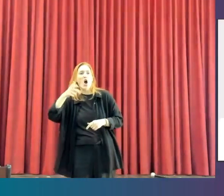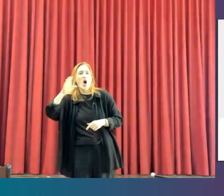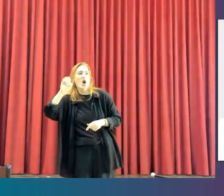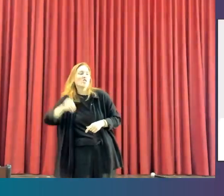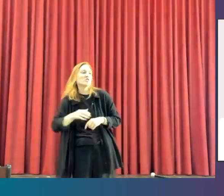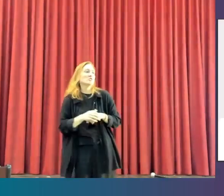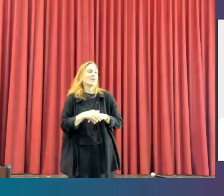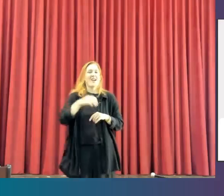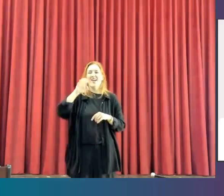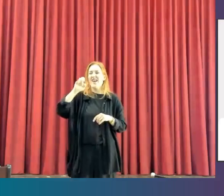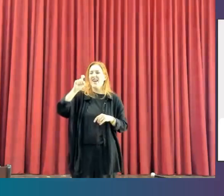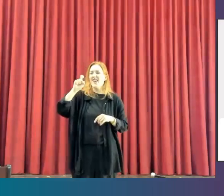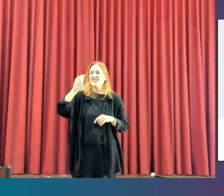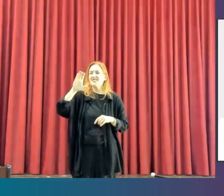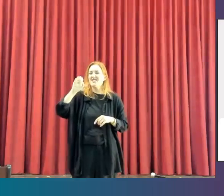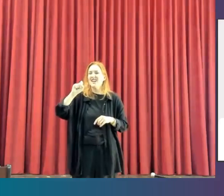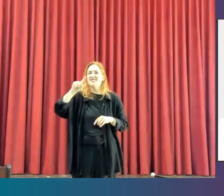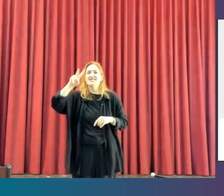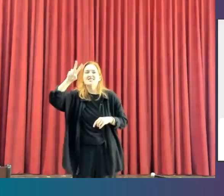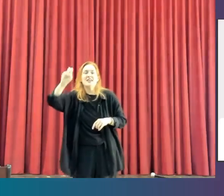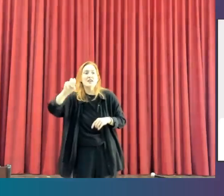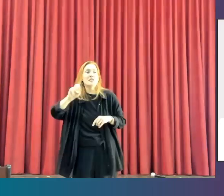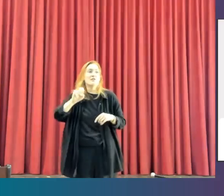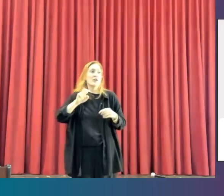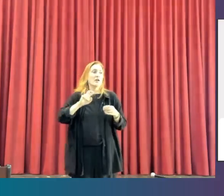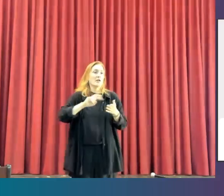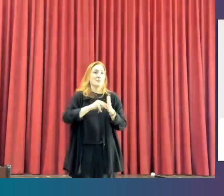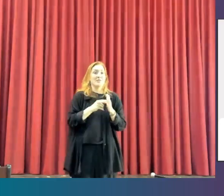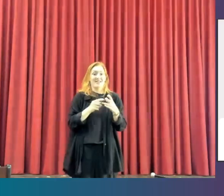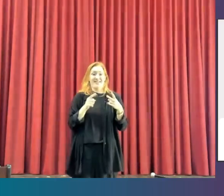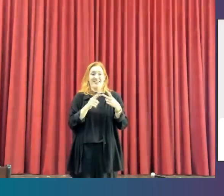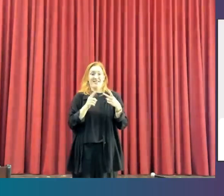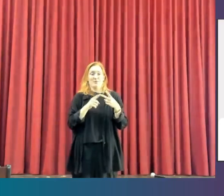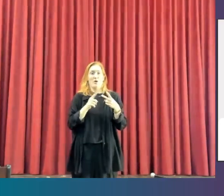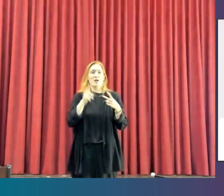be a big burden for them to reject it for that reason.